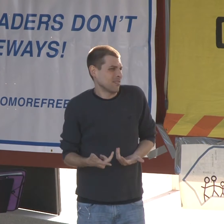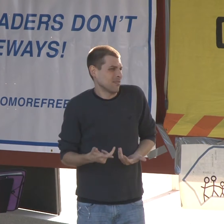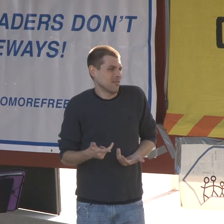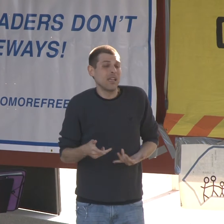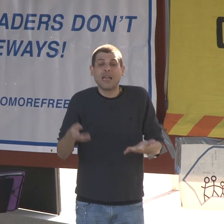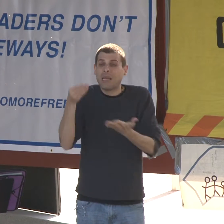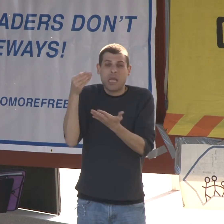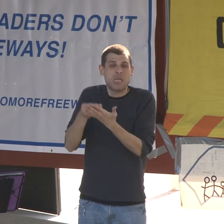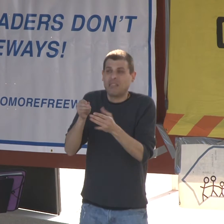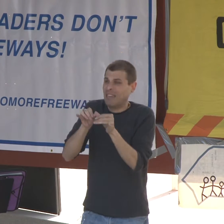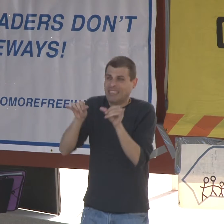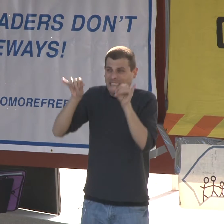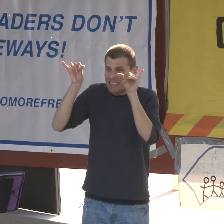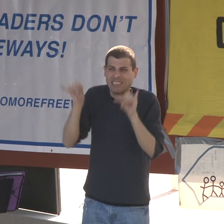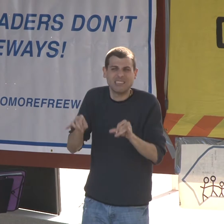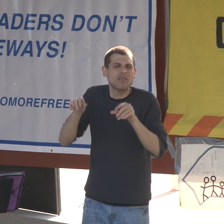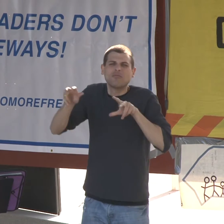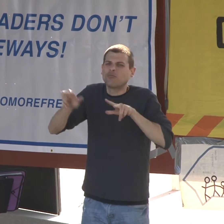capitalist greed's